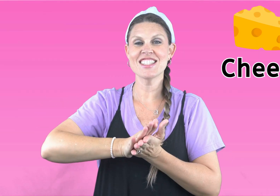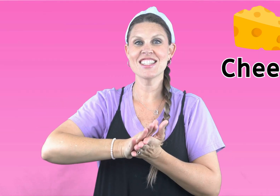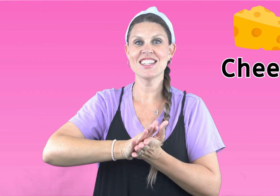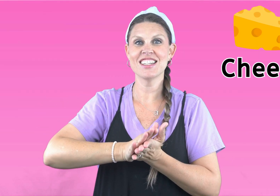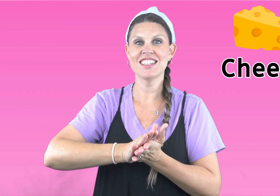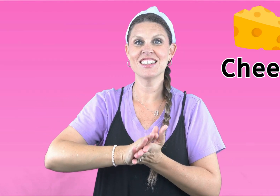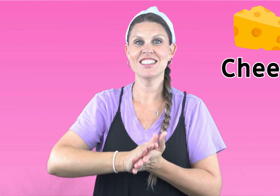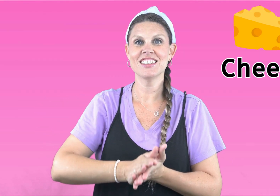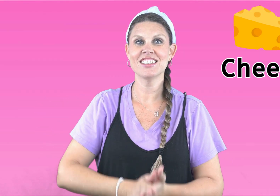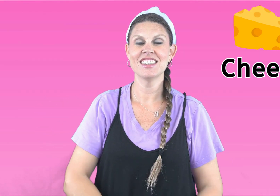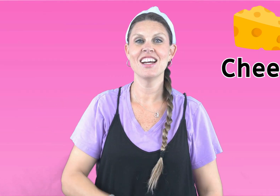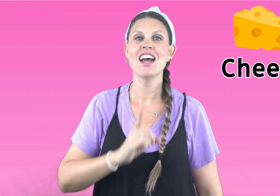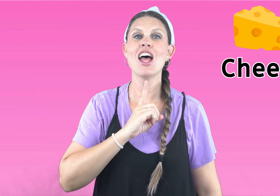cheese,